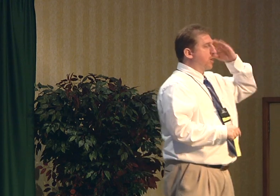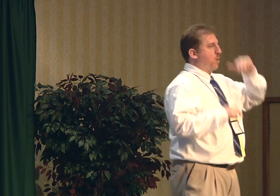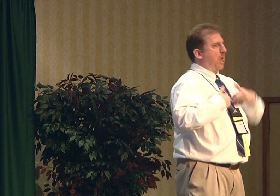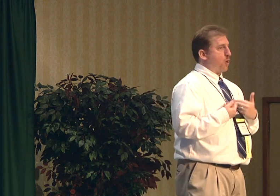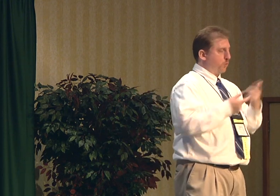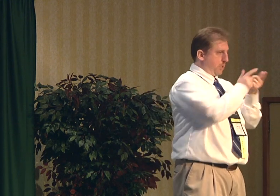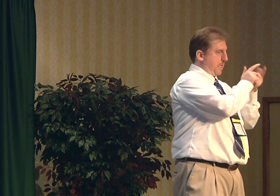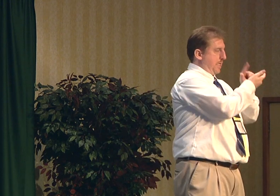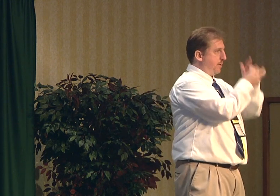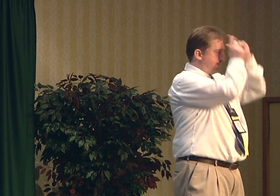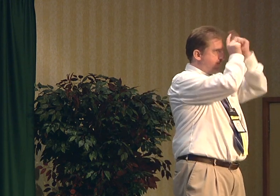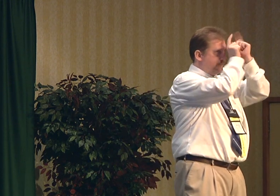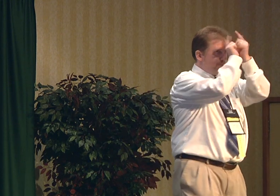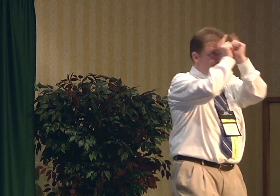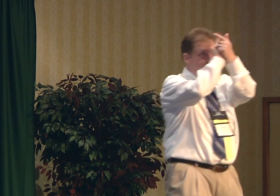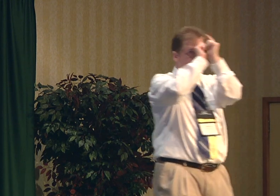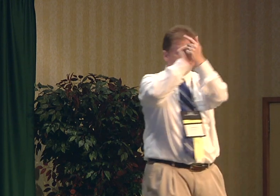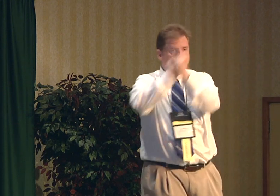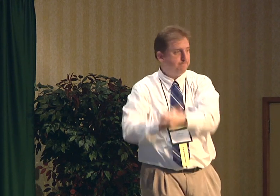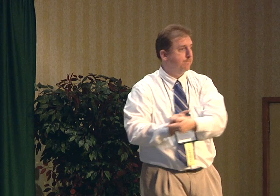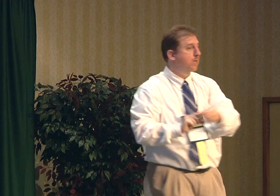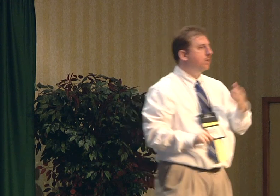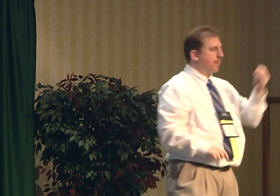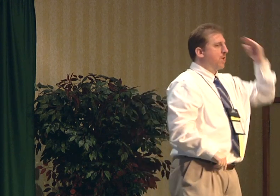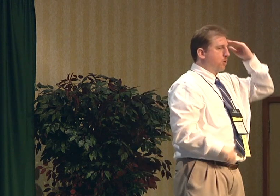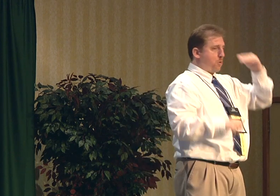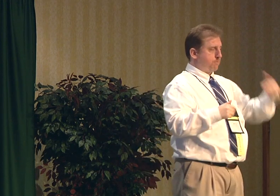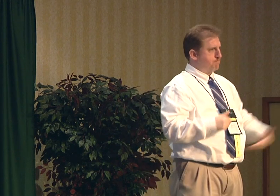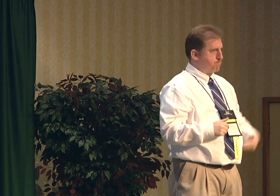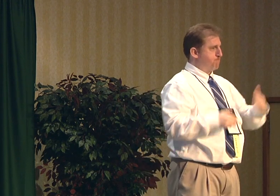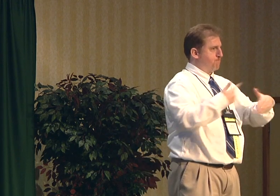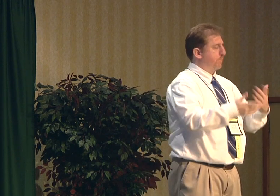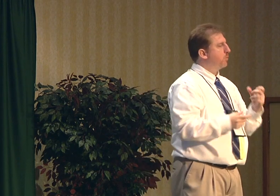that this person knows ASL, they know how to change all of those concepts that they're hearing.